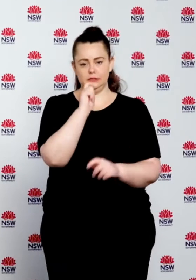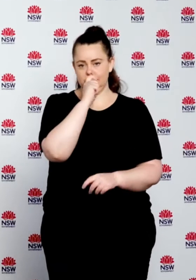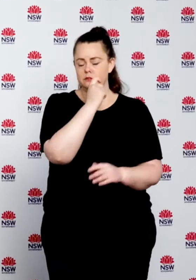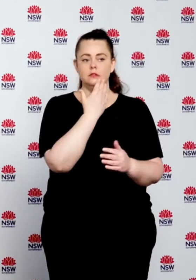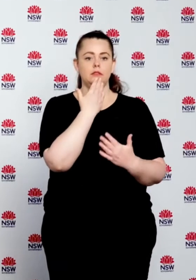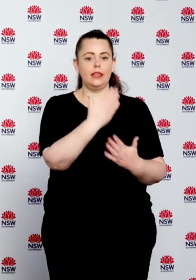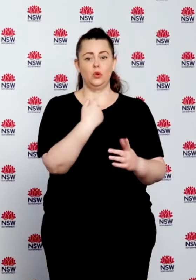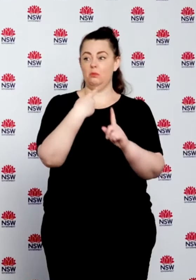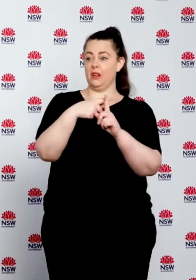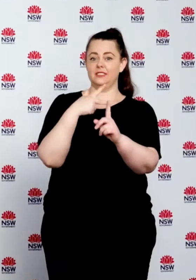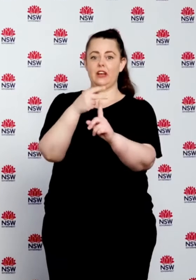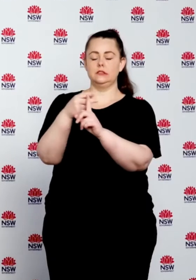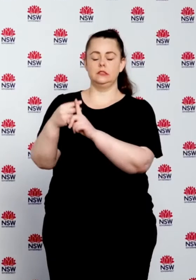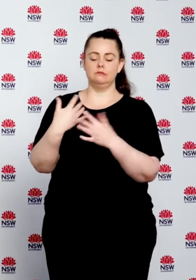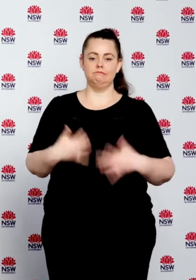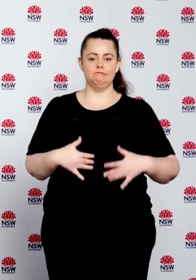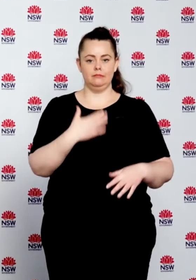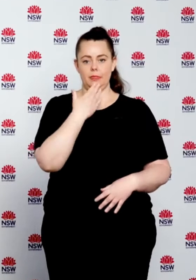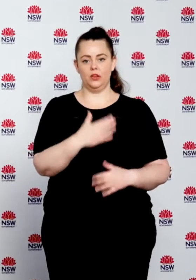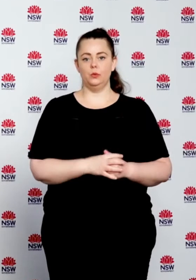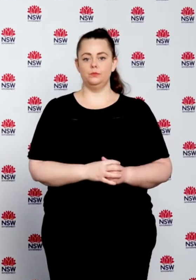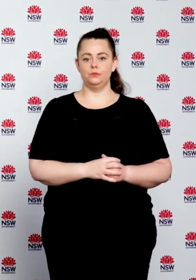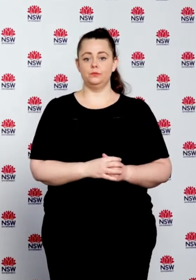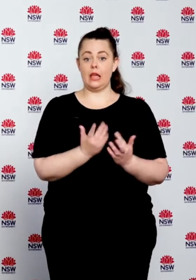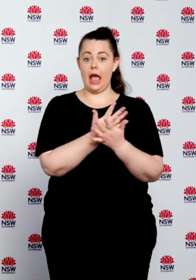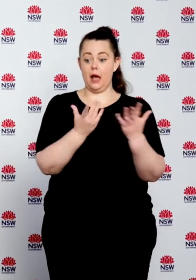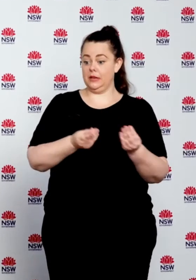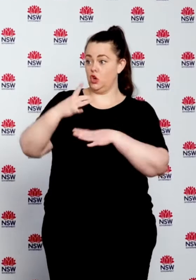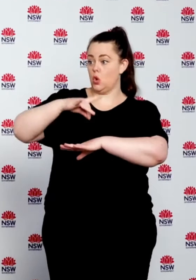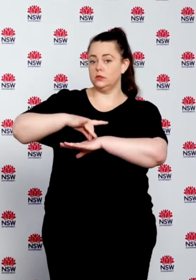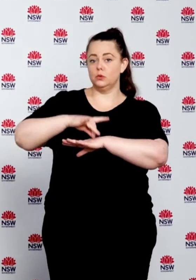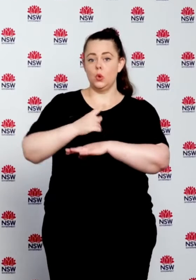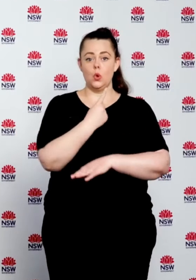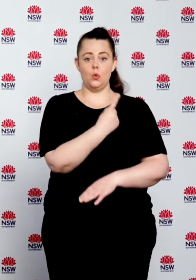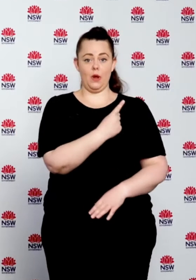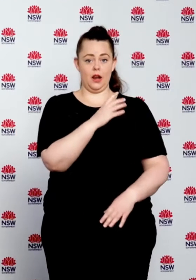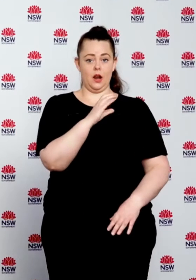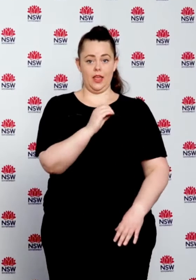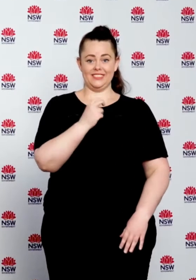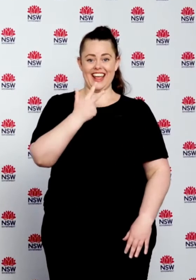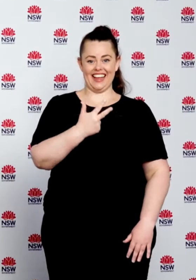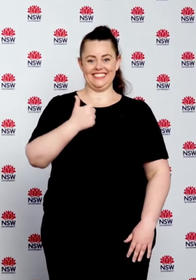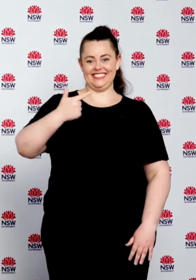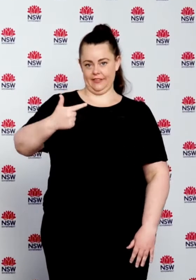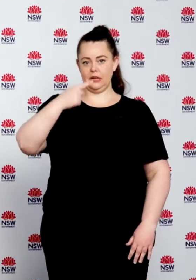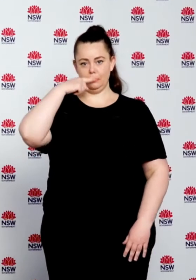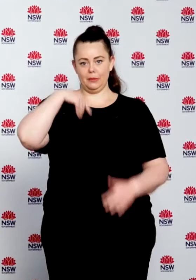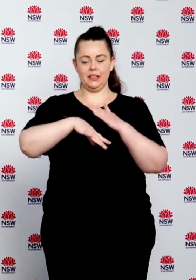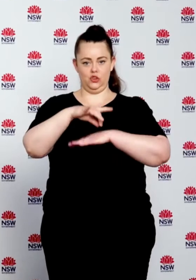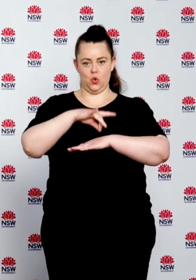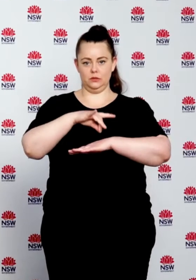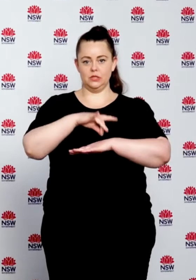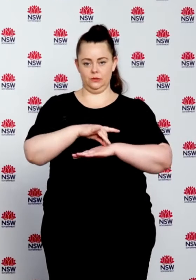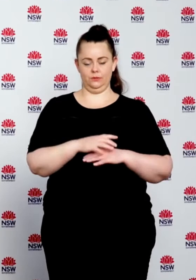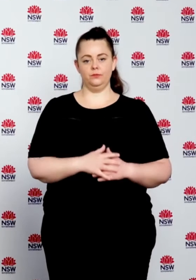vaccinated. In terms of hospitalisations, there are now currently 1,187 patients